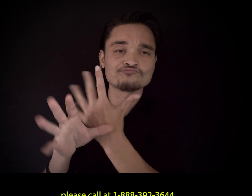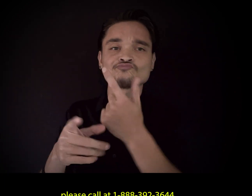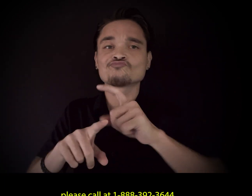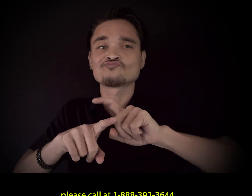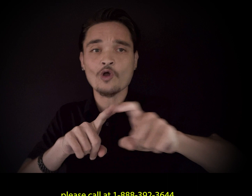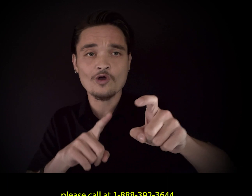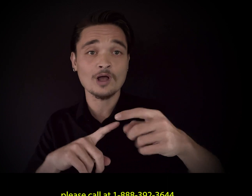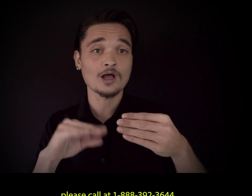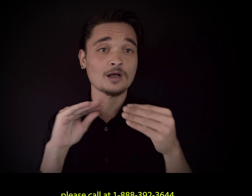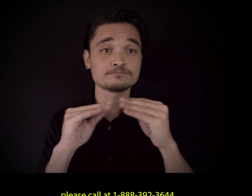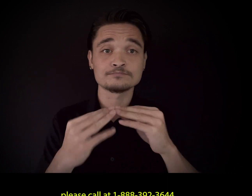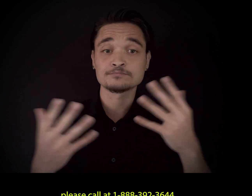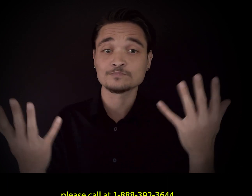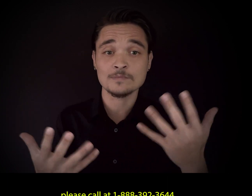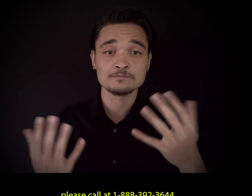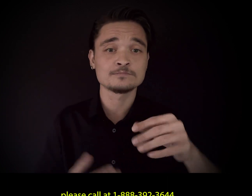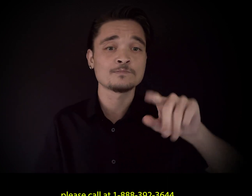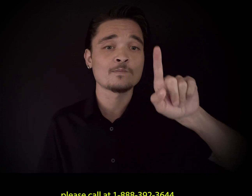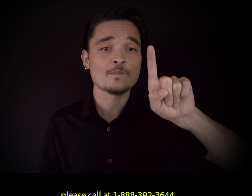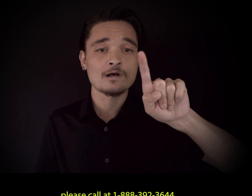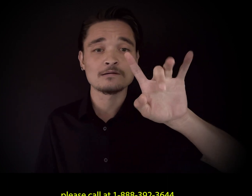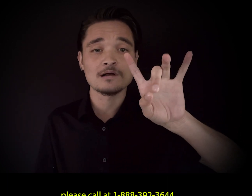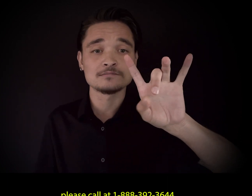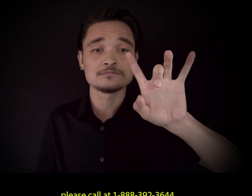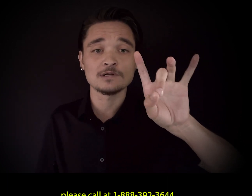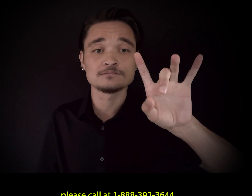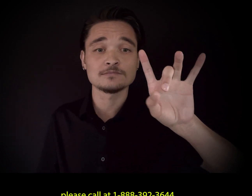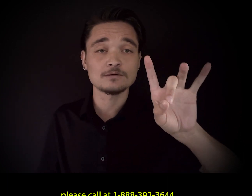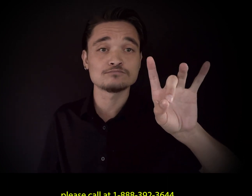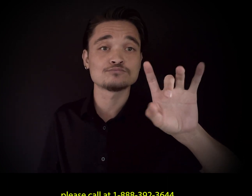392 3644.